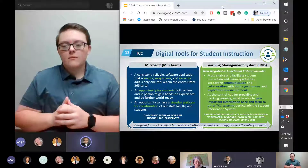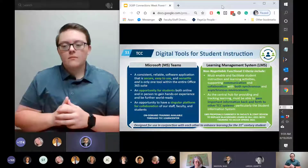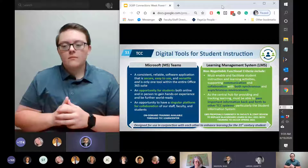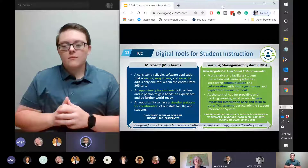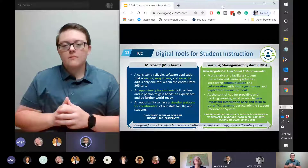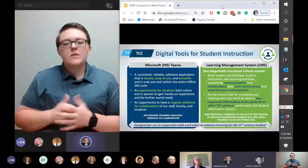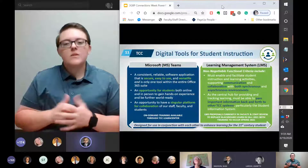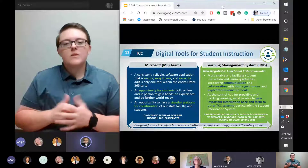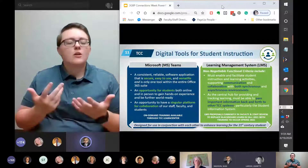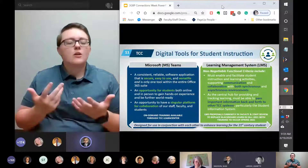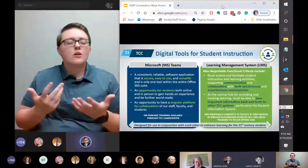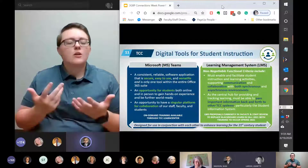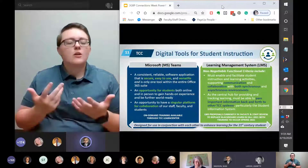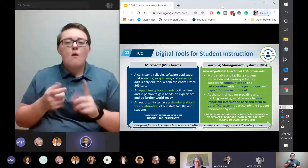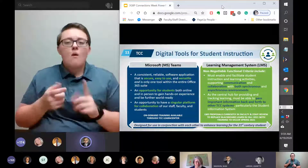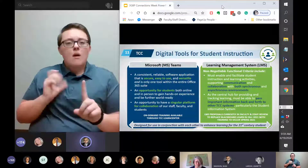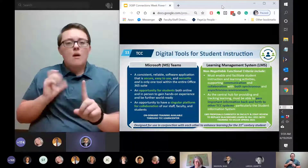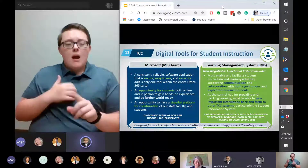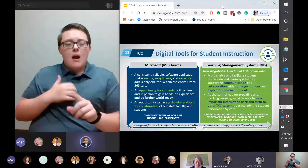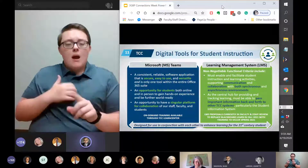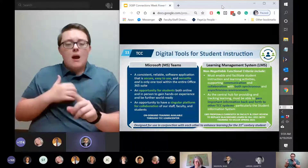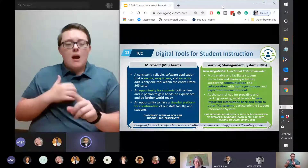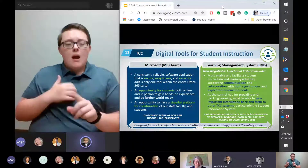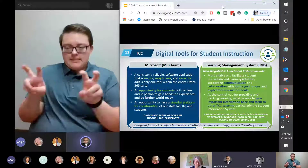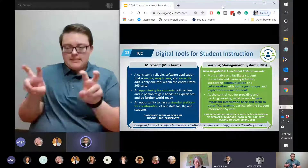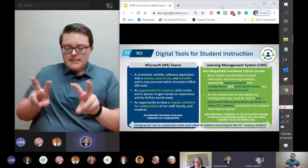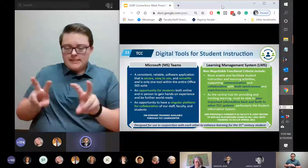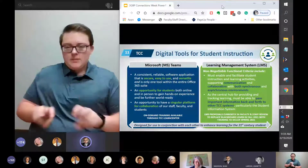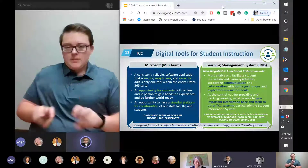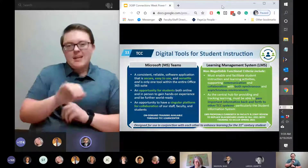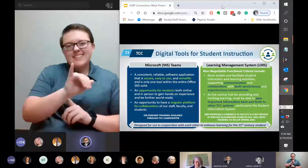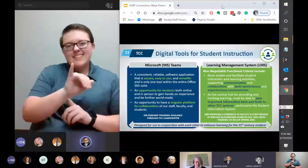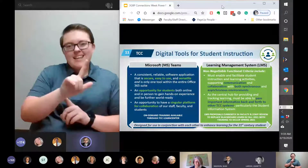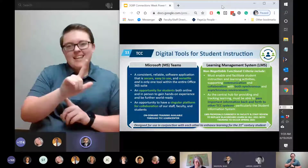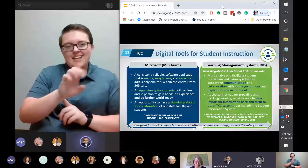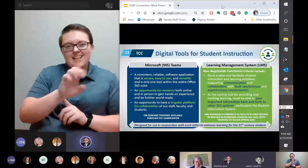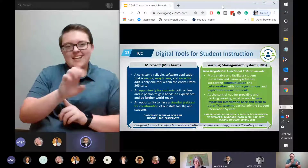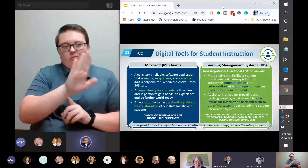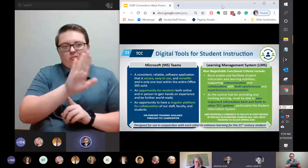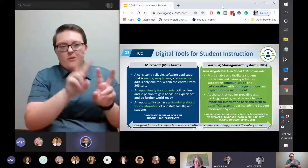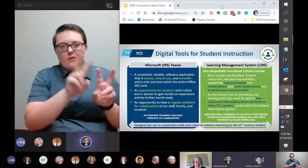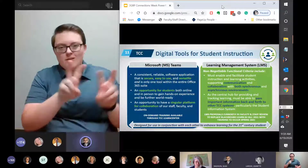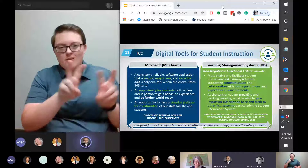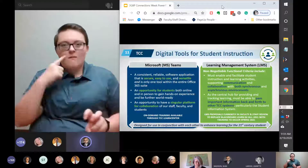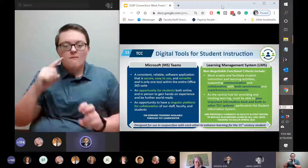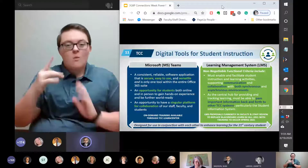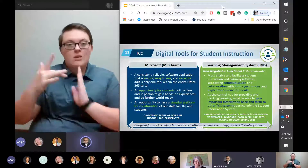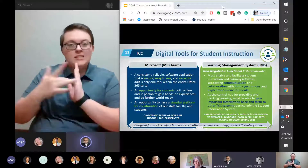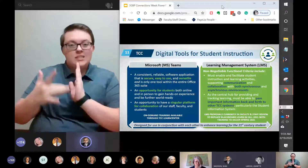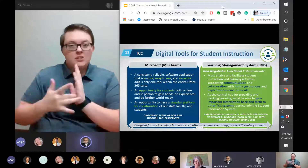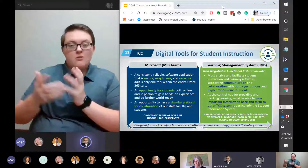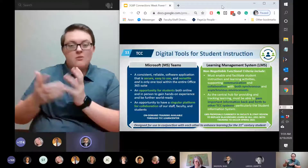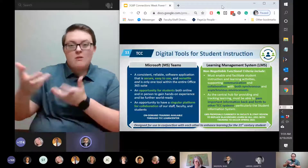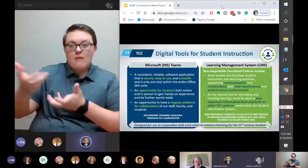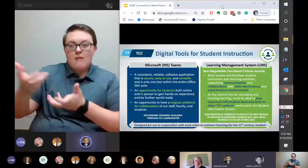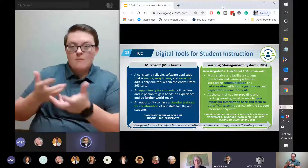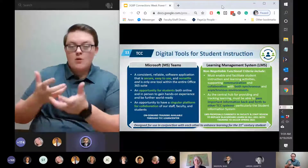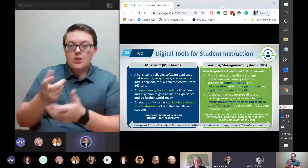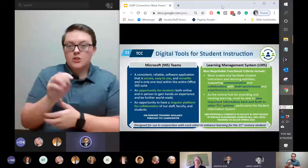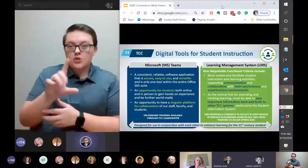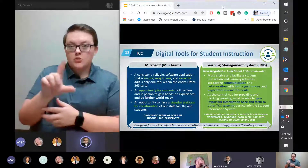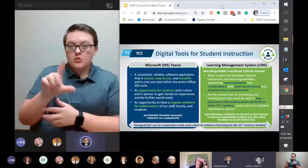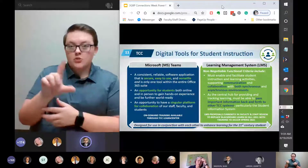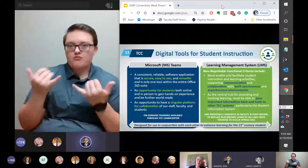So based on our assessment, and in this case, ILI's assessment of digital collaboration tools, both currently in use